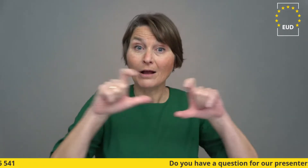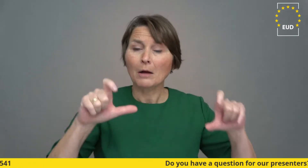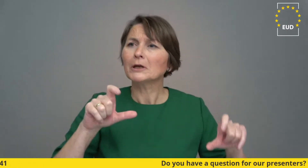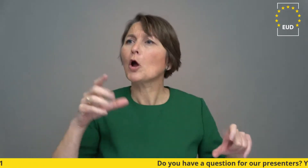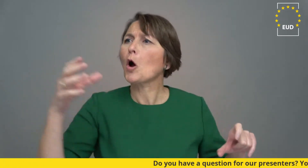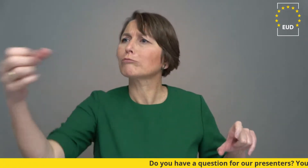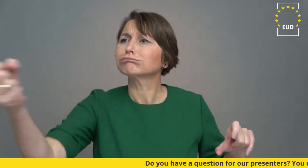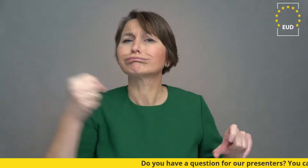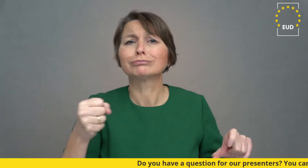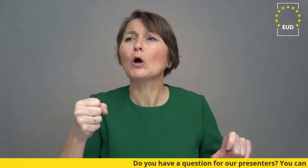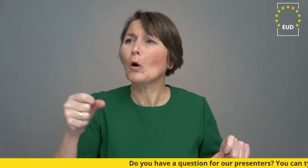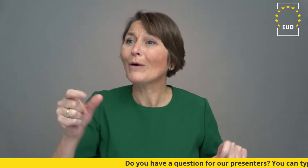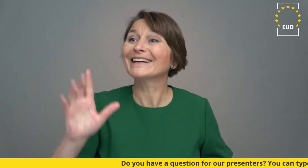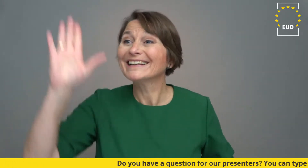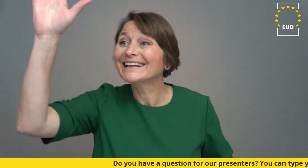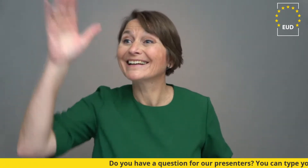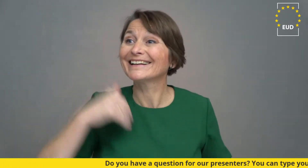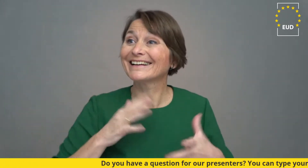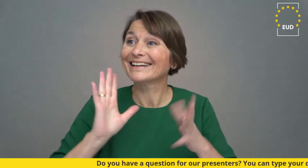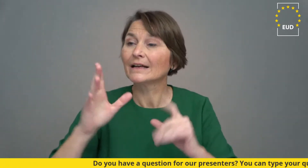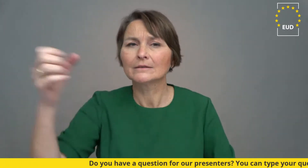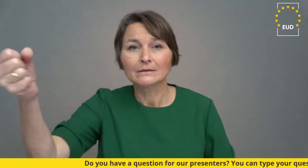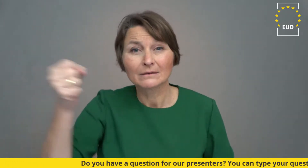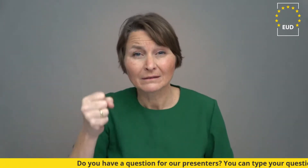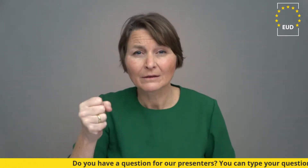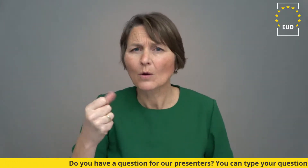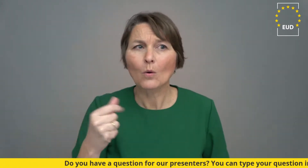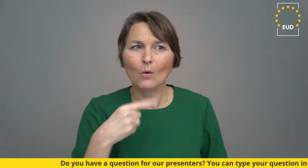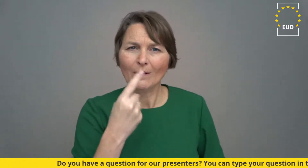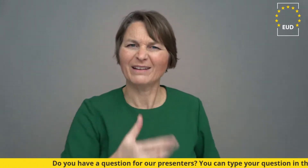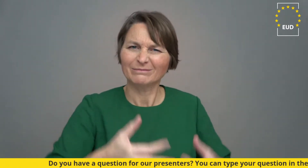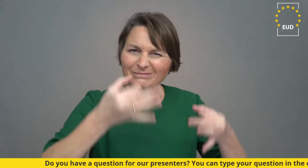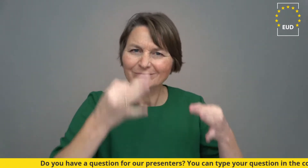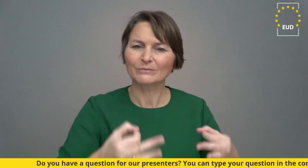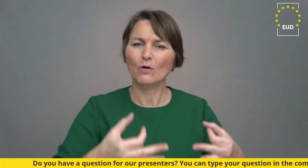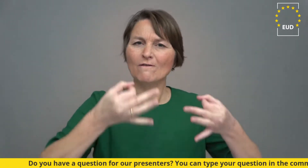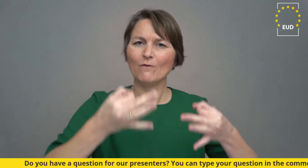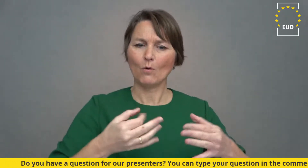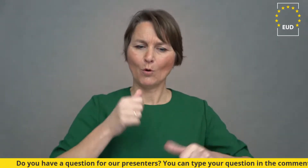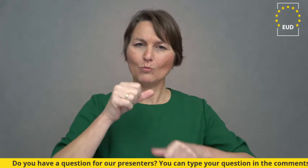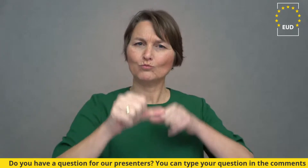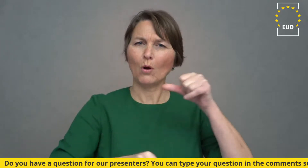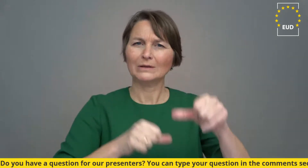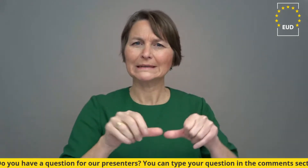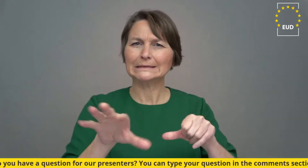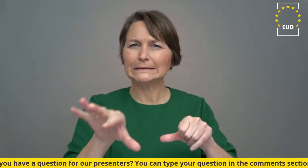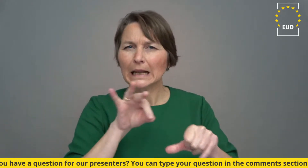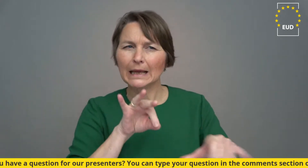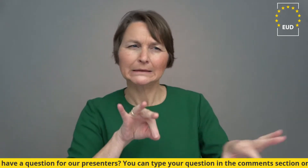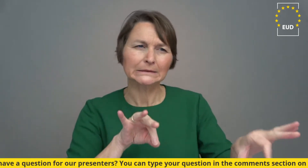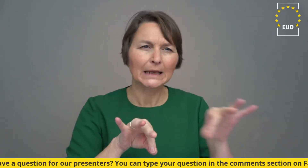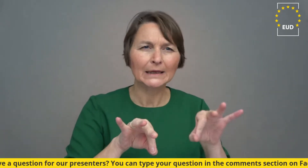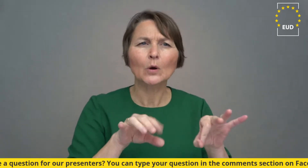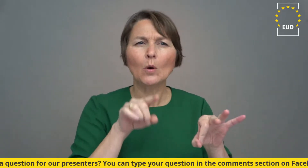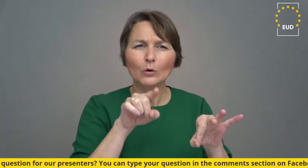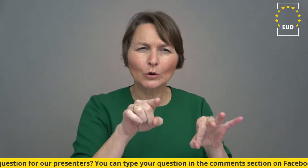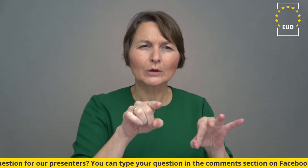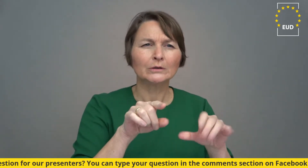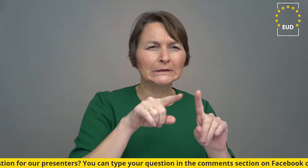at which interpreters will we ask to provide this interpretation. Can you just choose any interpreter, or